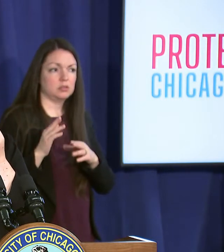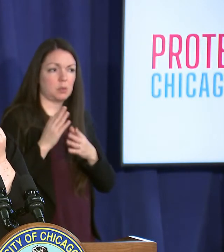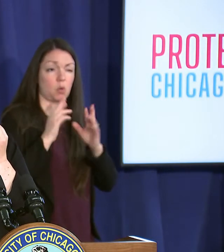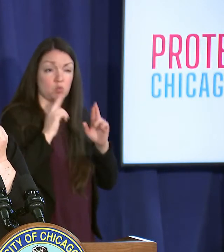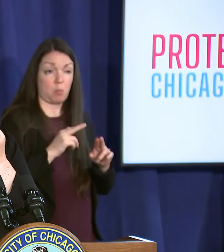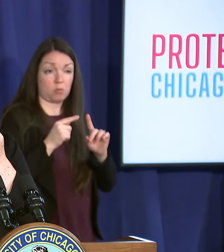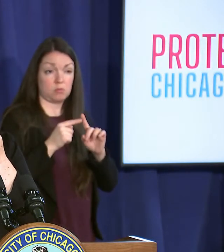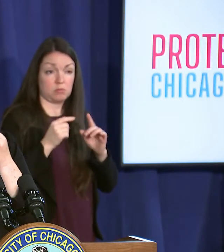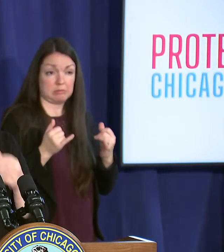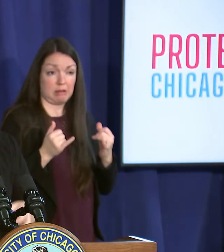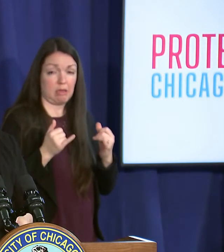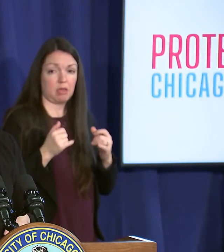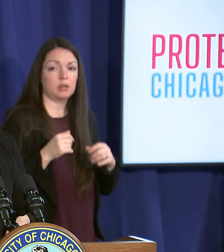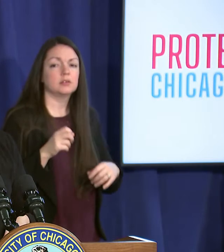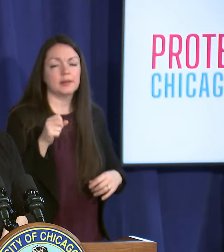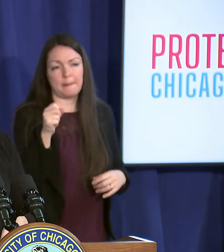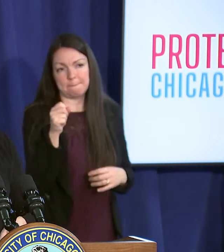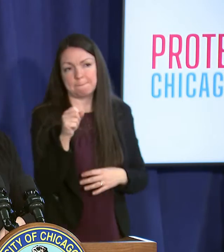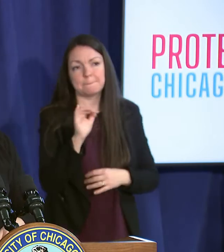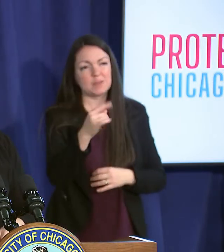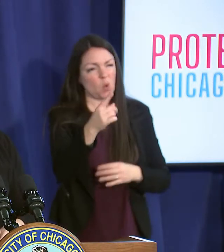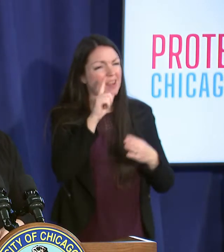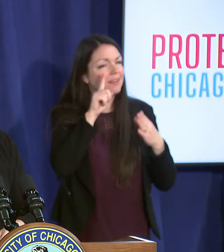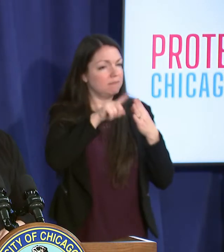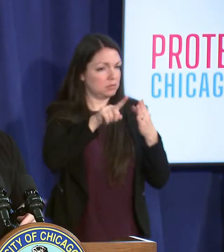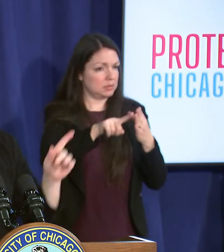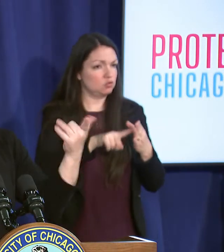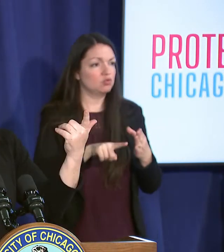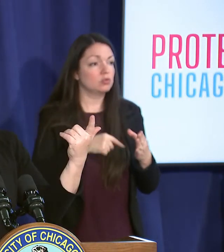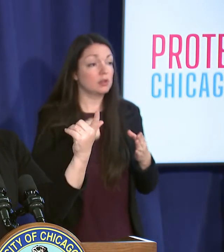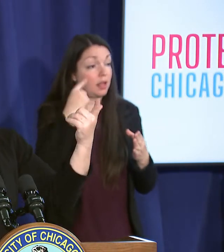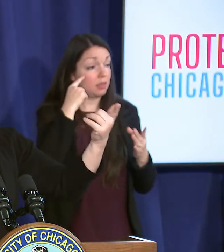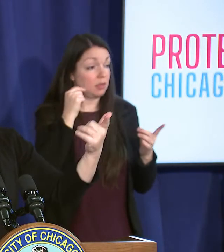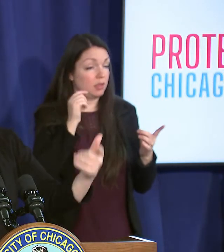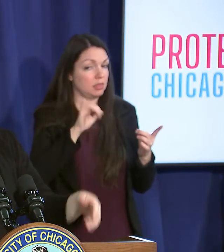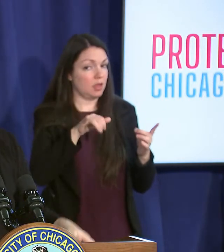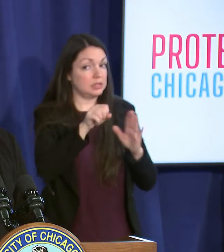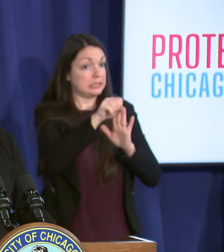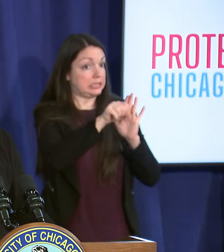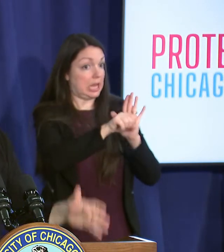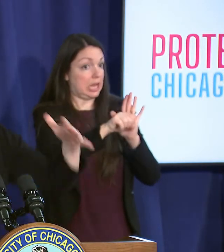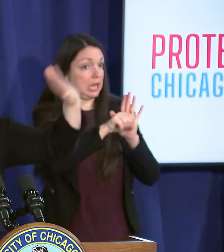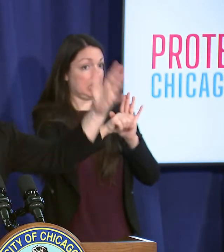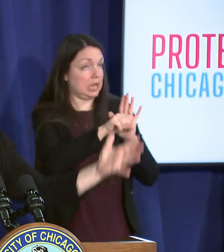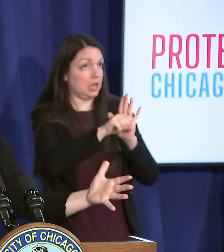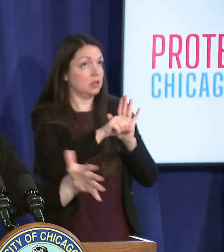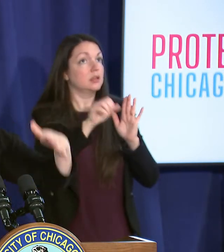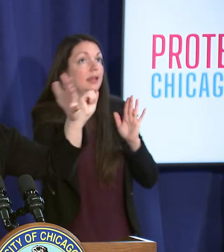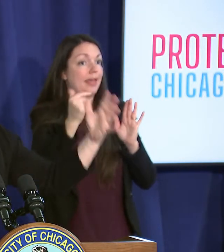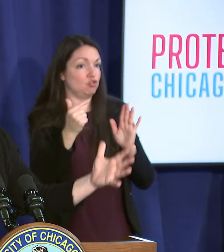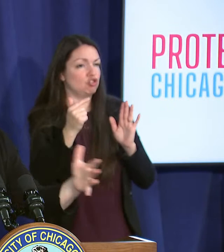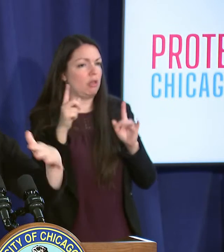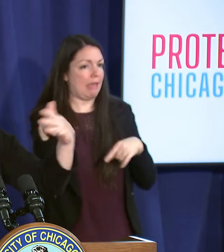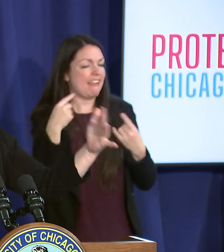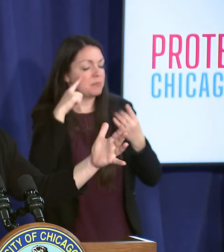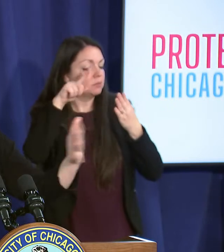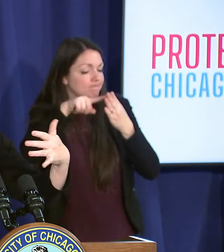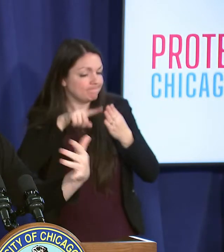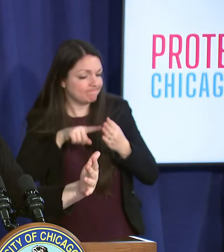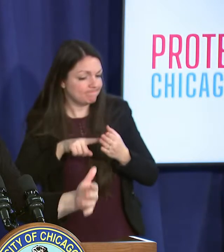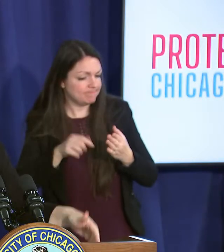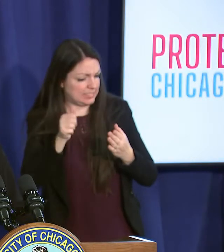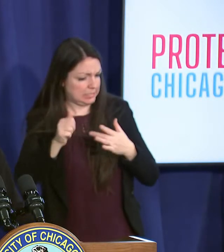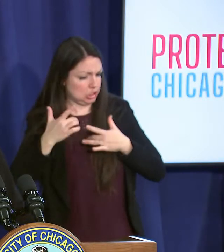reports today that they've... Yeah, this is one of the investigations that, I think this was the state attorney generals have been looking into